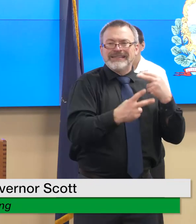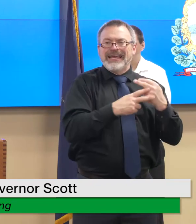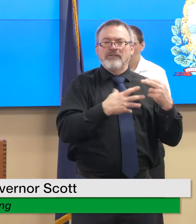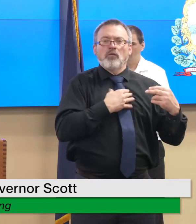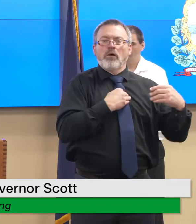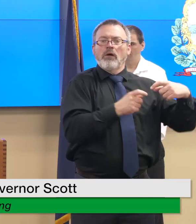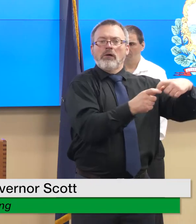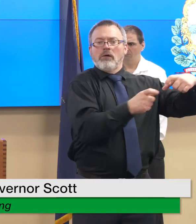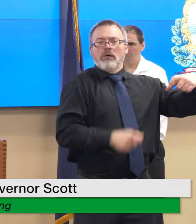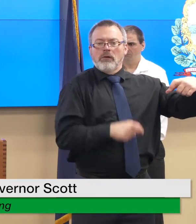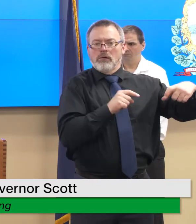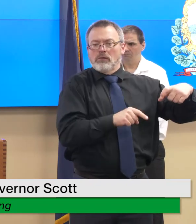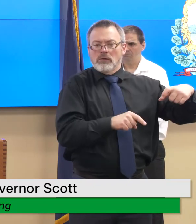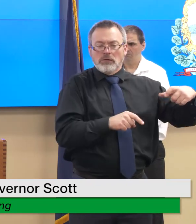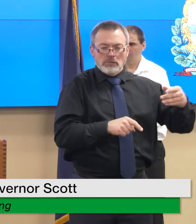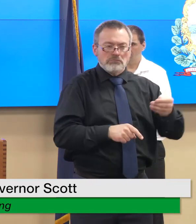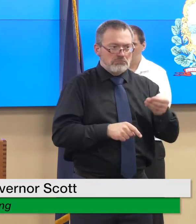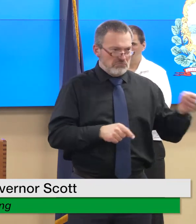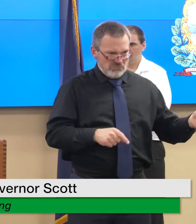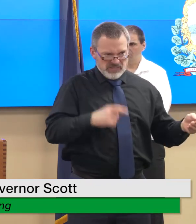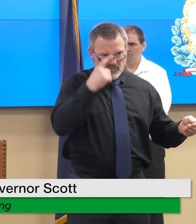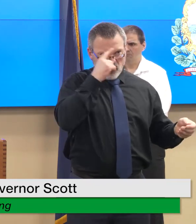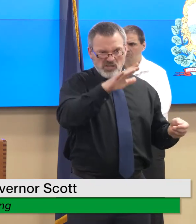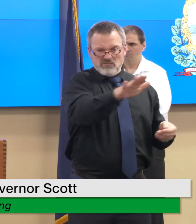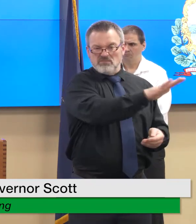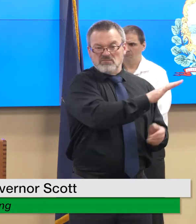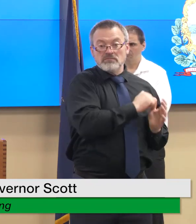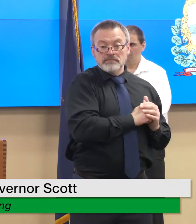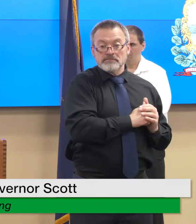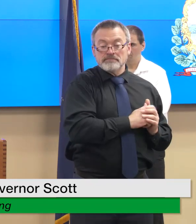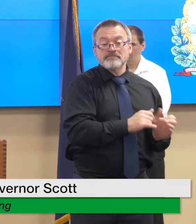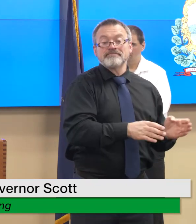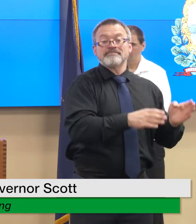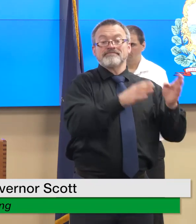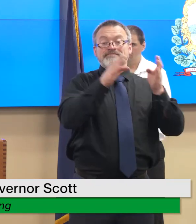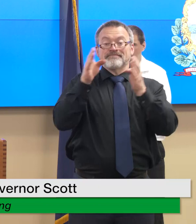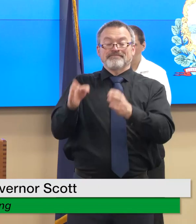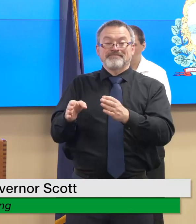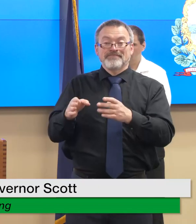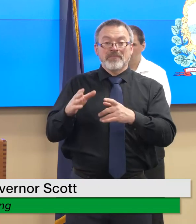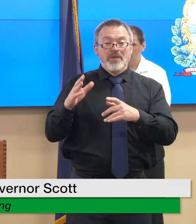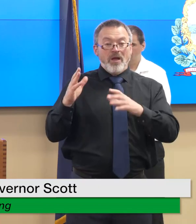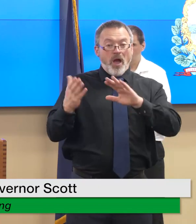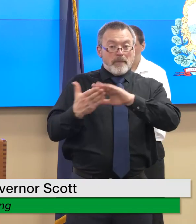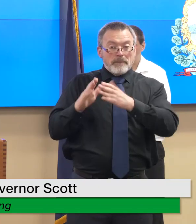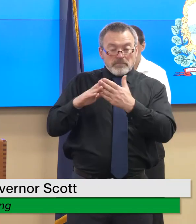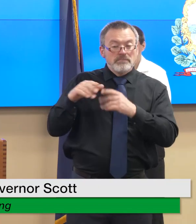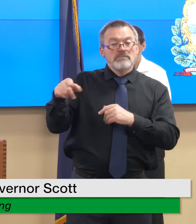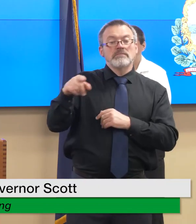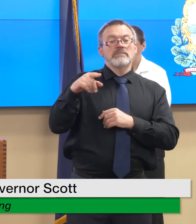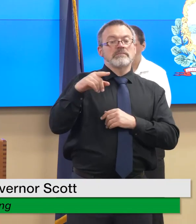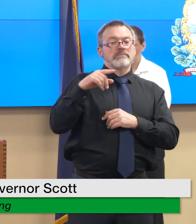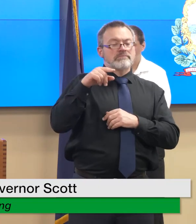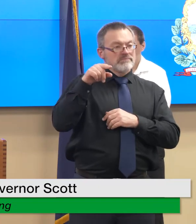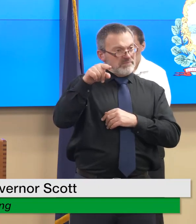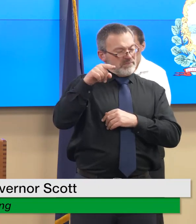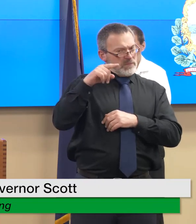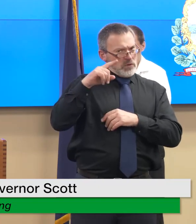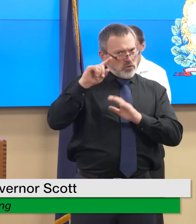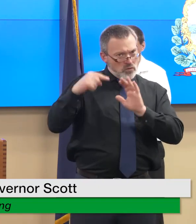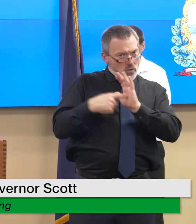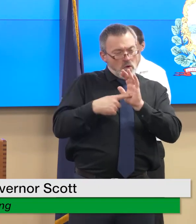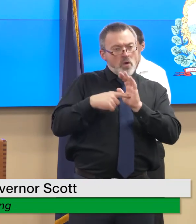had flooding, please be aware of your role in recovery under the National Flood Insurance Program.